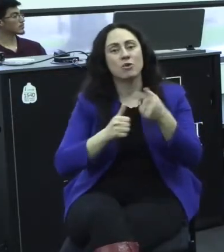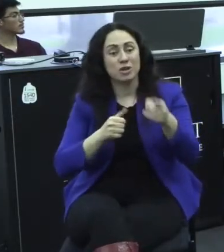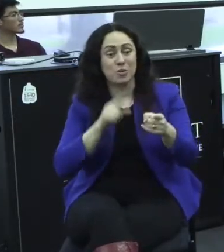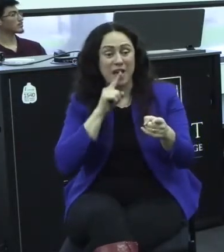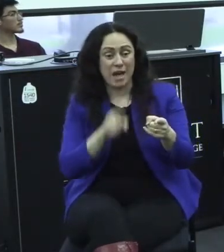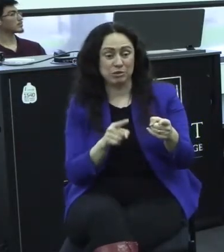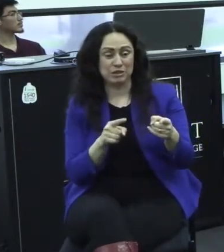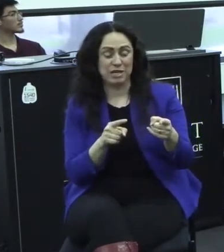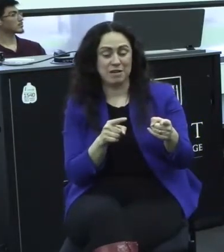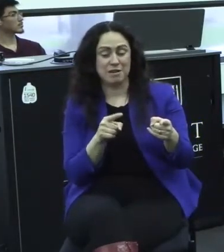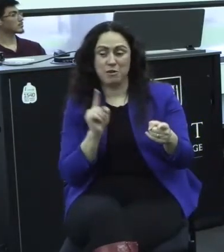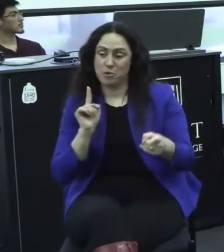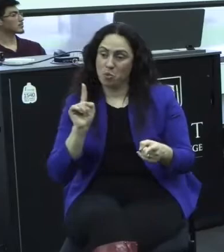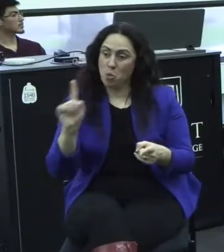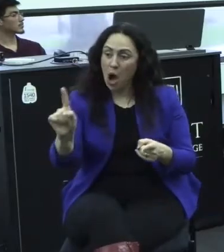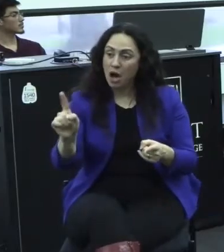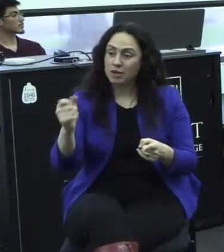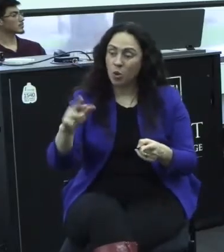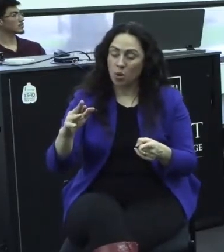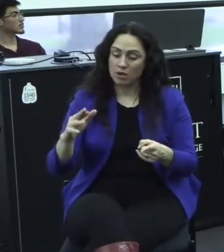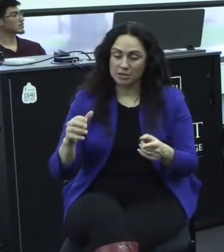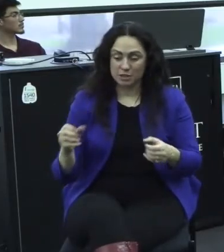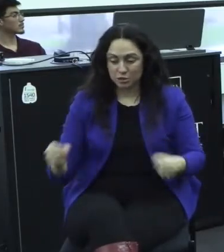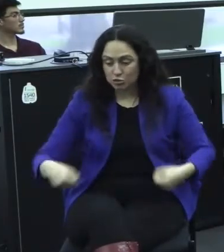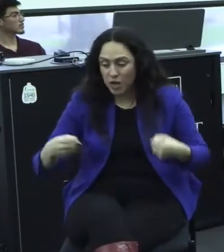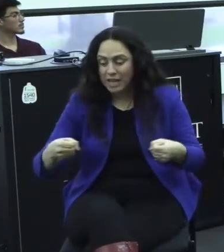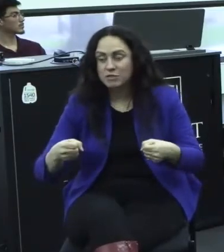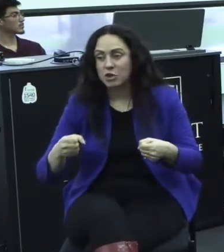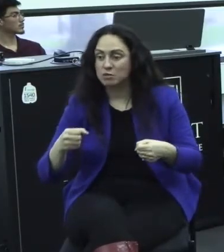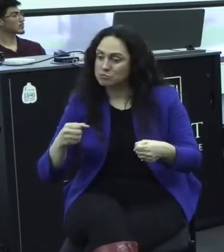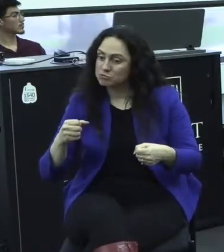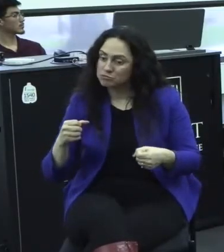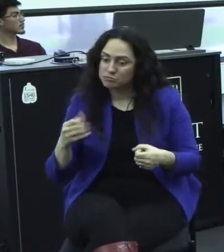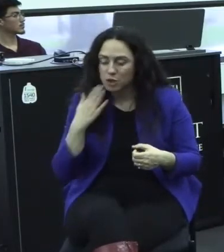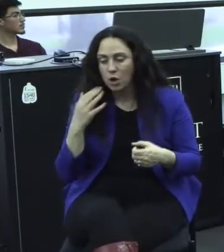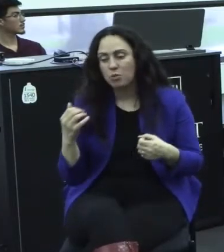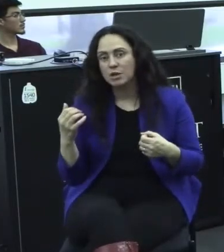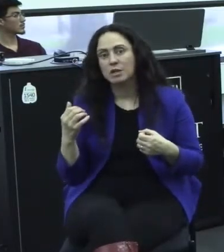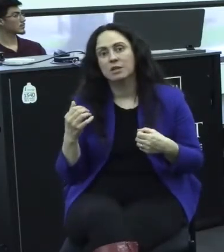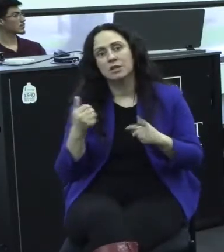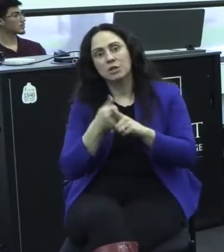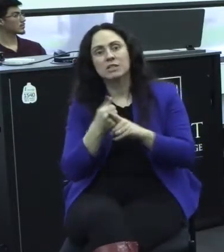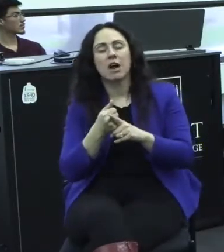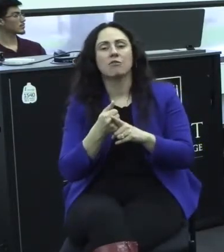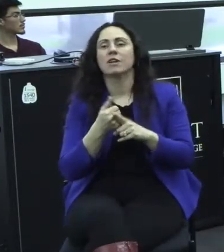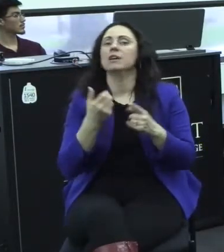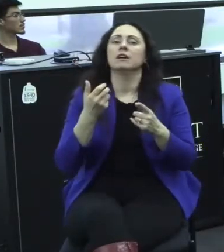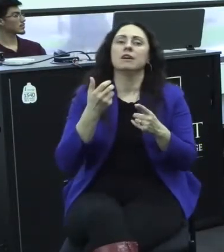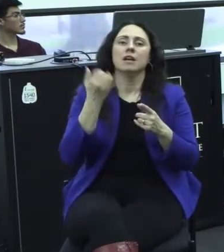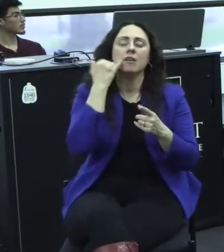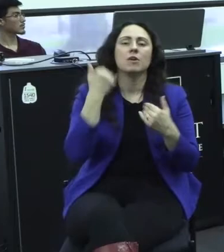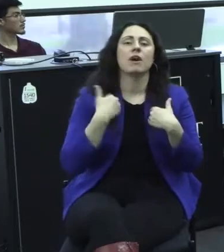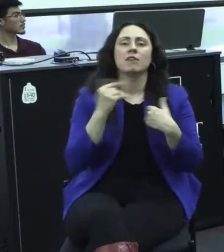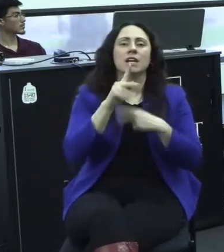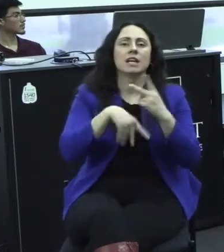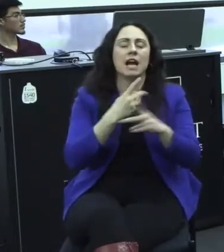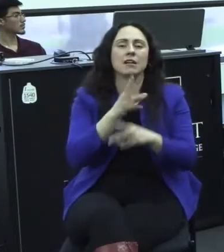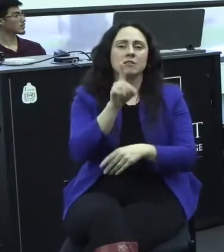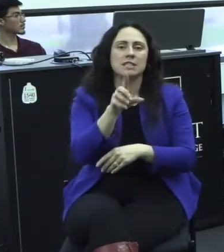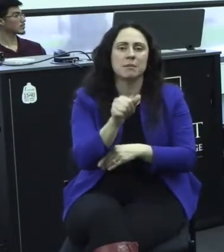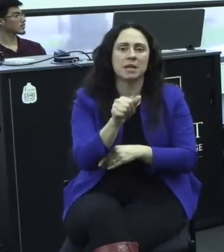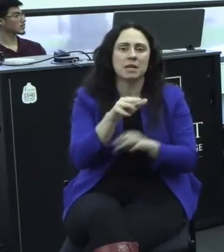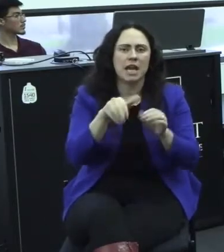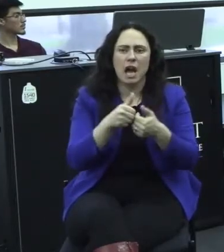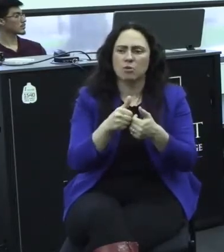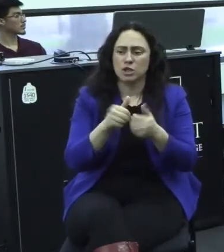actually walk or transfer yourself, even if you're in a wheelchair or if you're walking around, if you have any kind of disability, how